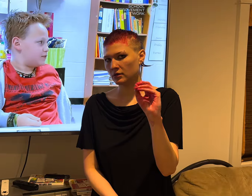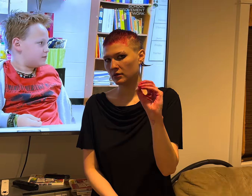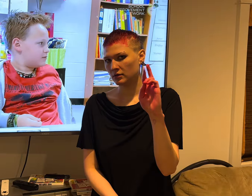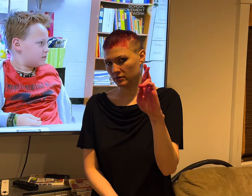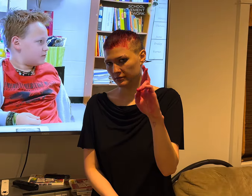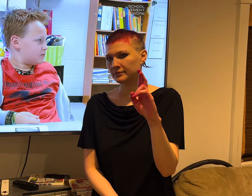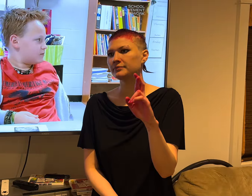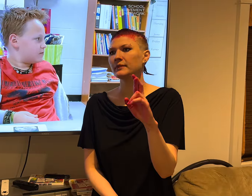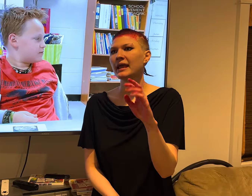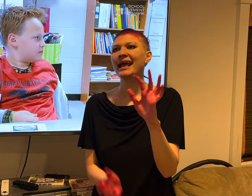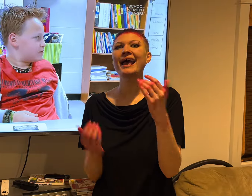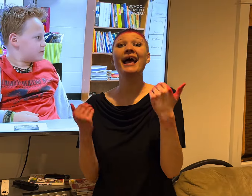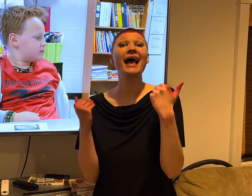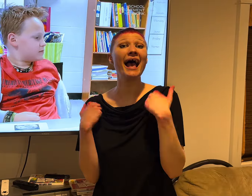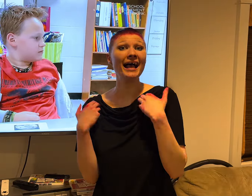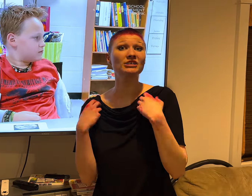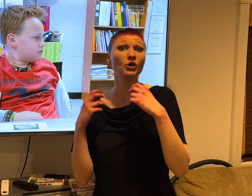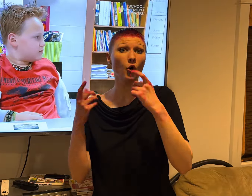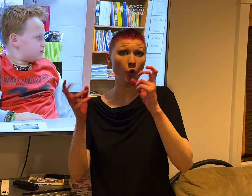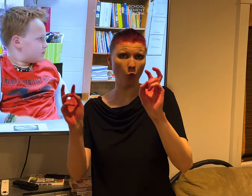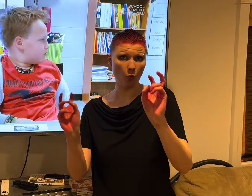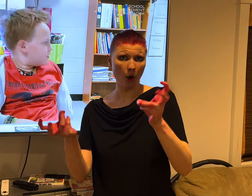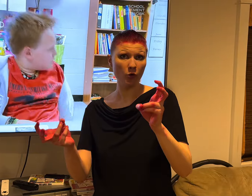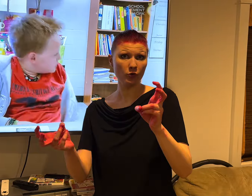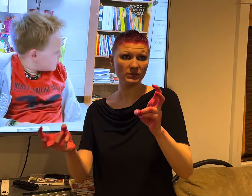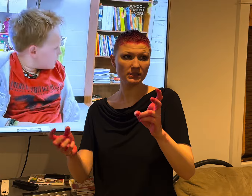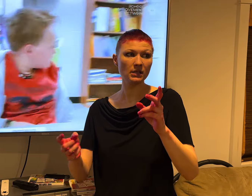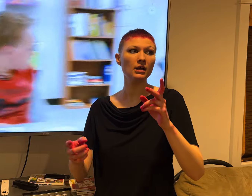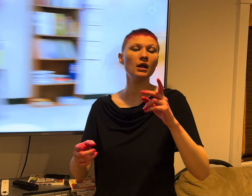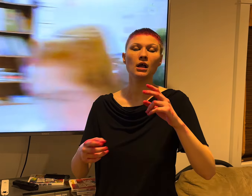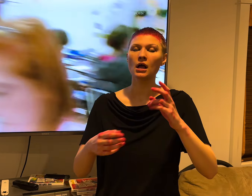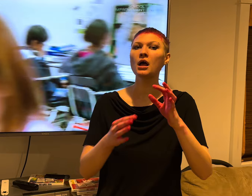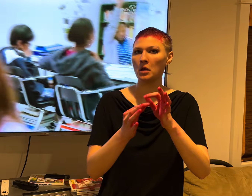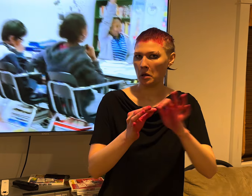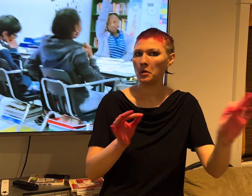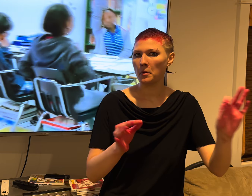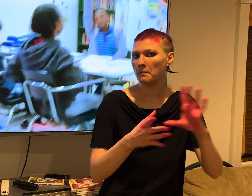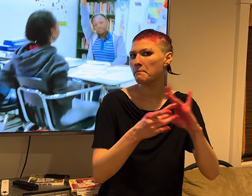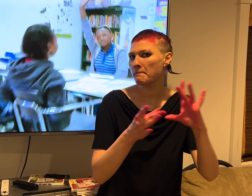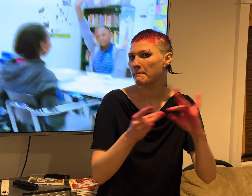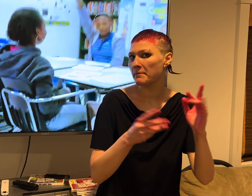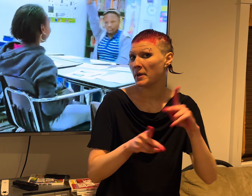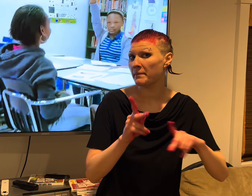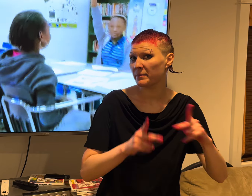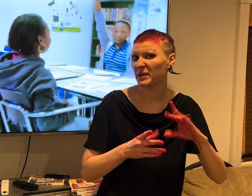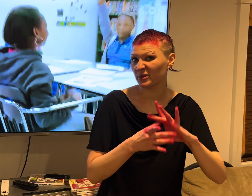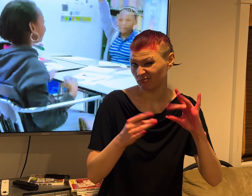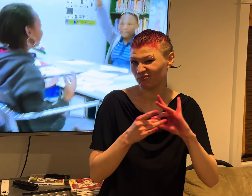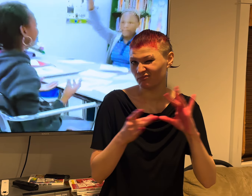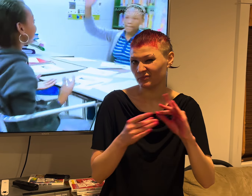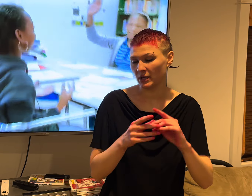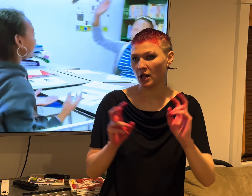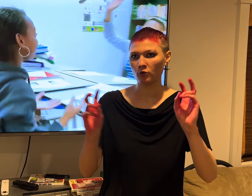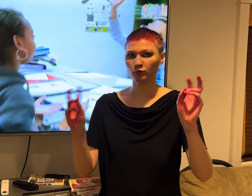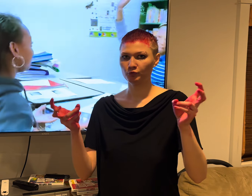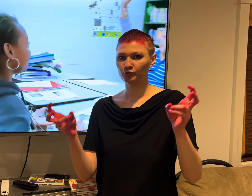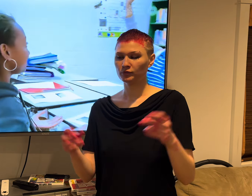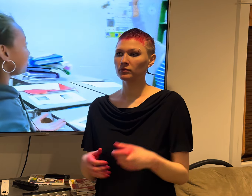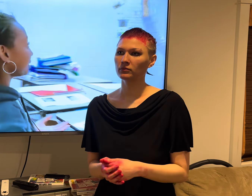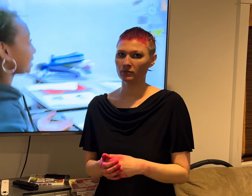Exact quotes, okay. Dialogue, perhaps. Bria. Well, maybe sometimes when you read a fiction story, there's